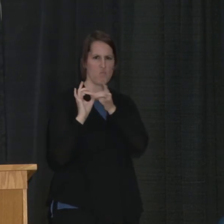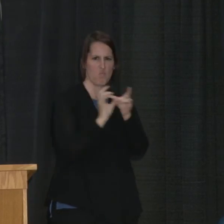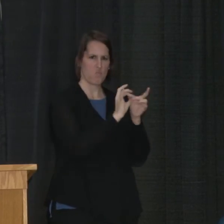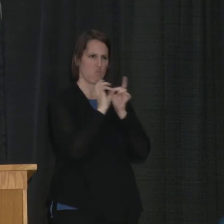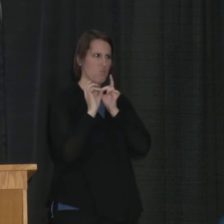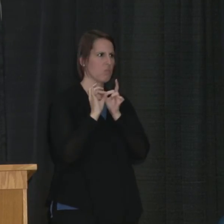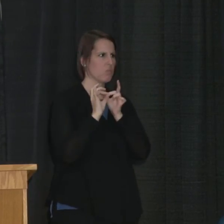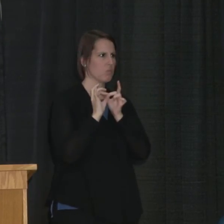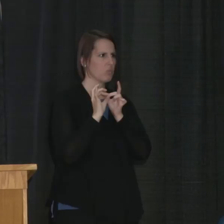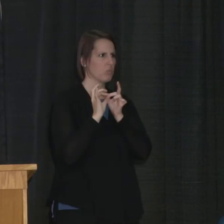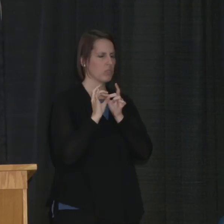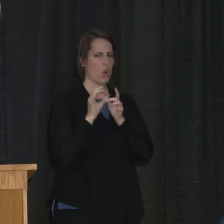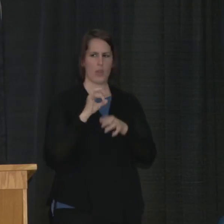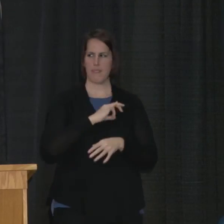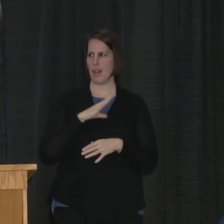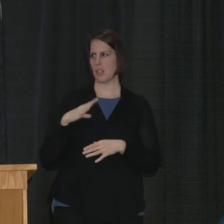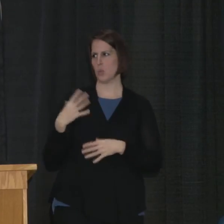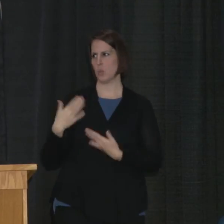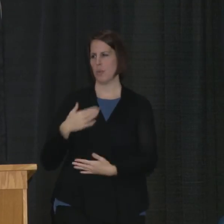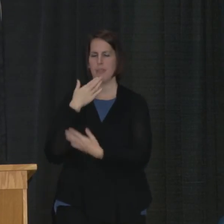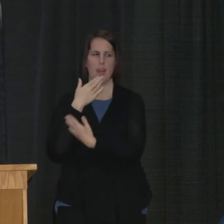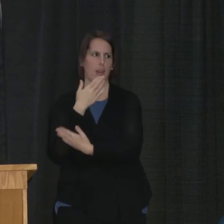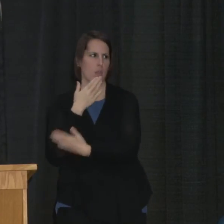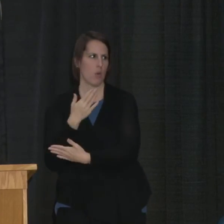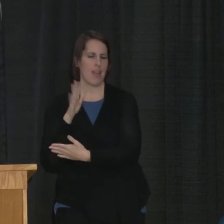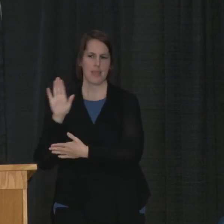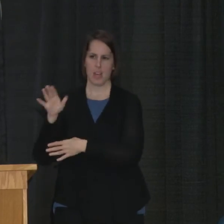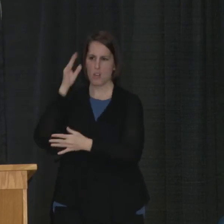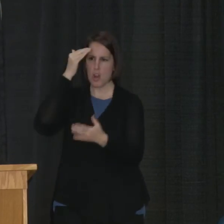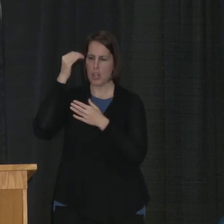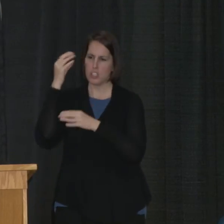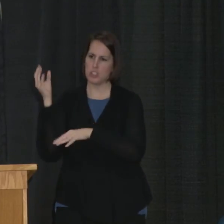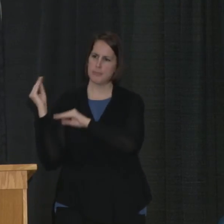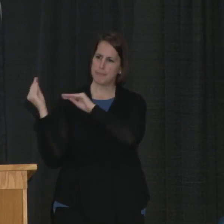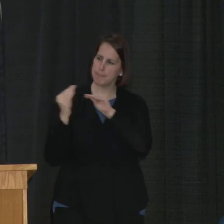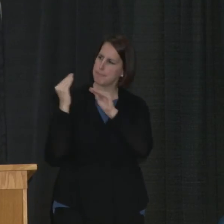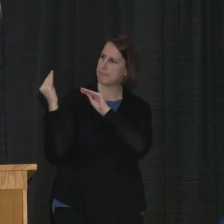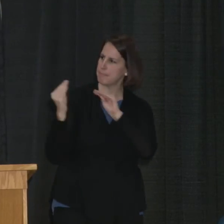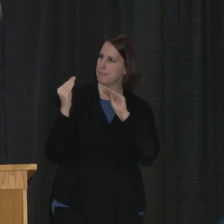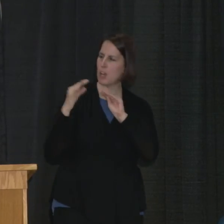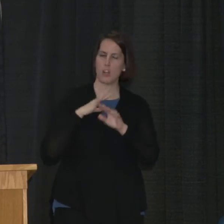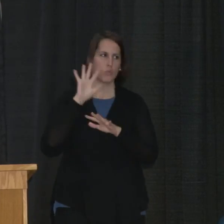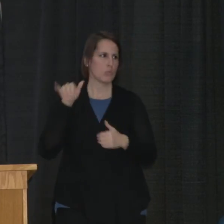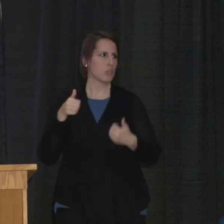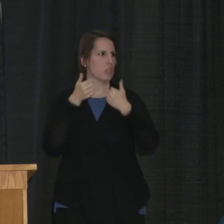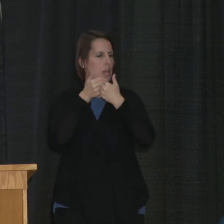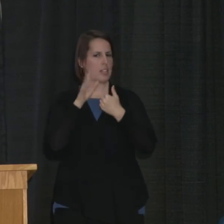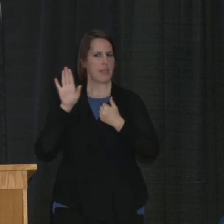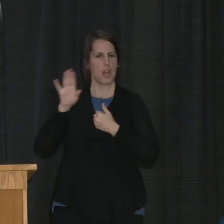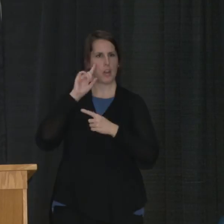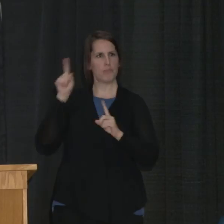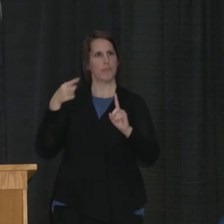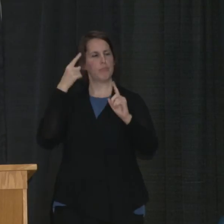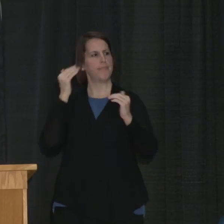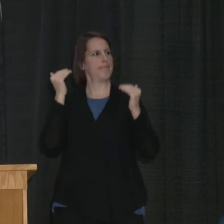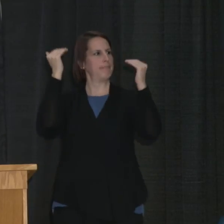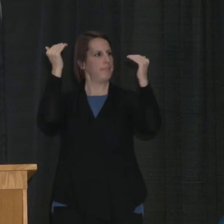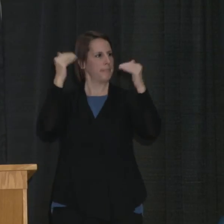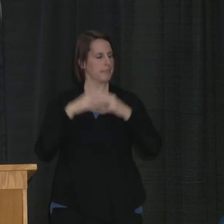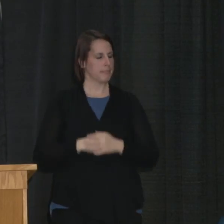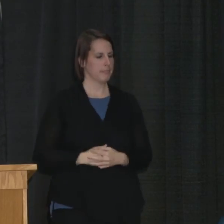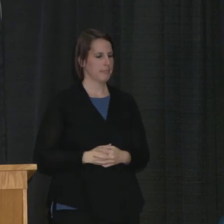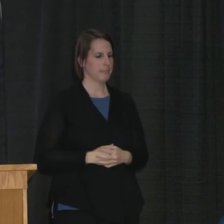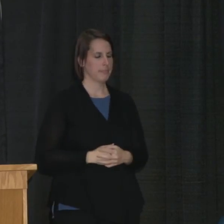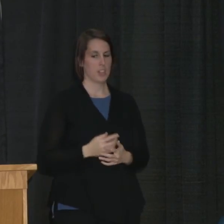in us, shared their knowledge of industry, and challenged us with high standards. The wonderful Kingstec staff